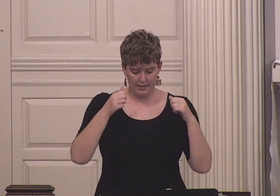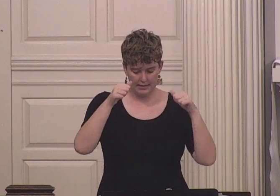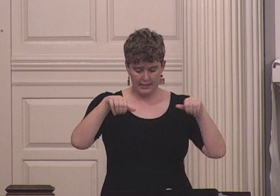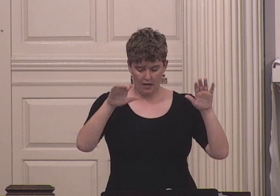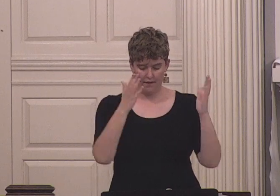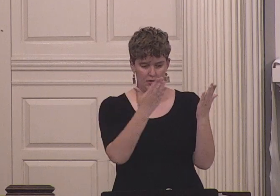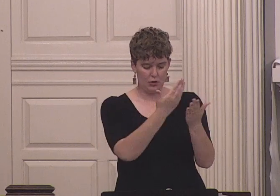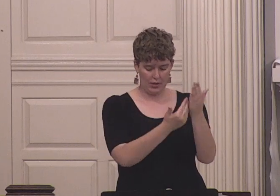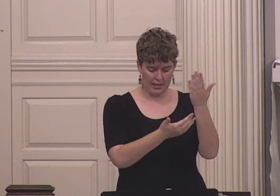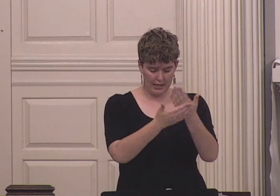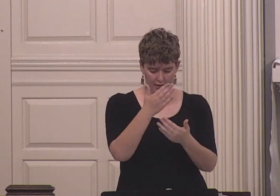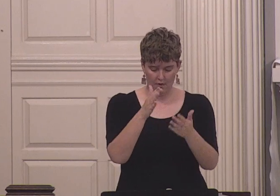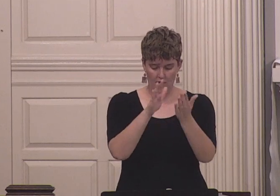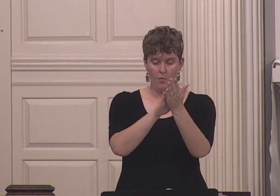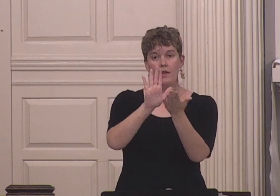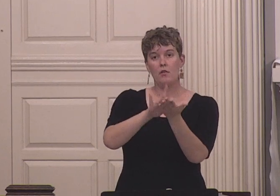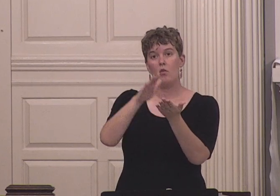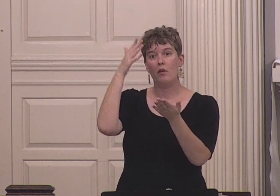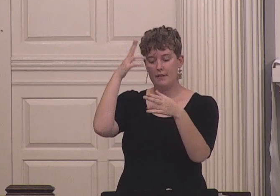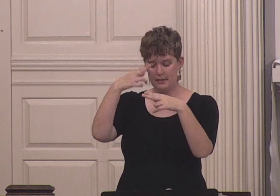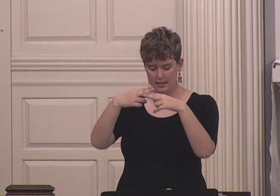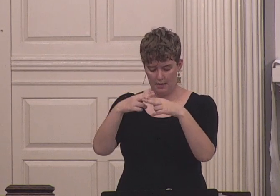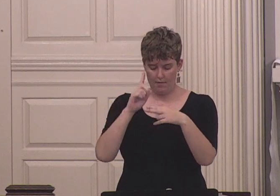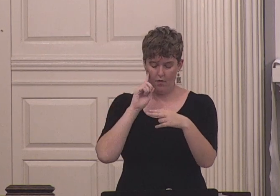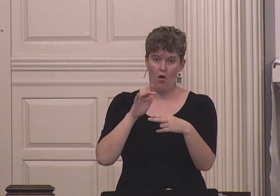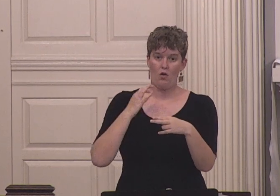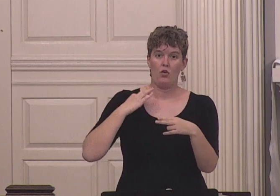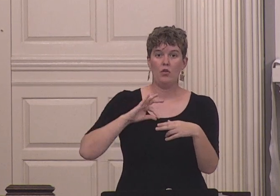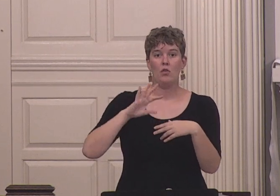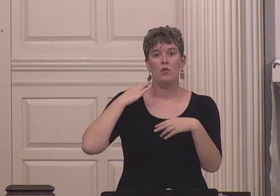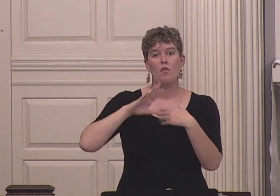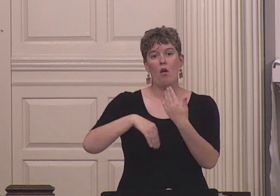For the praise and glory of his name.